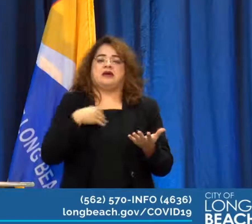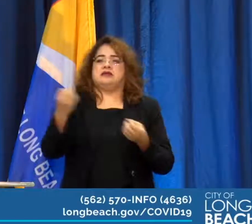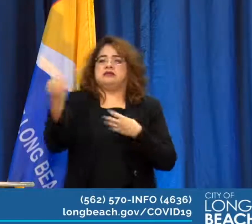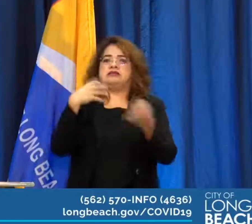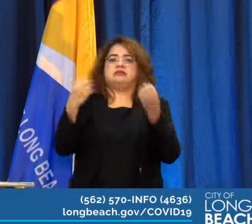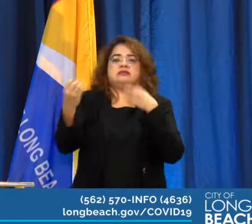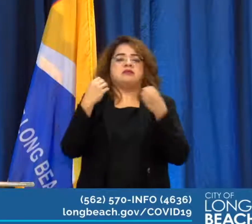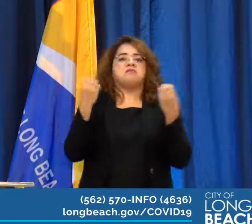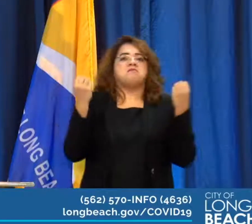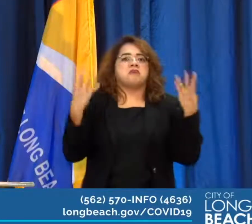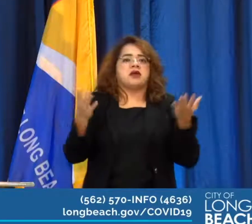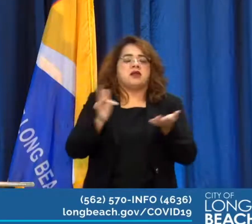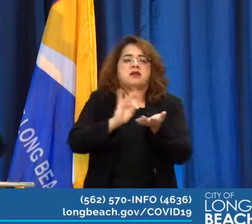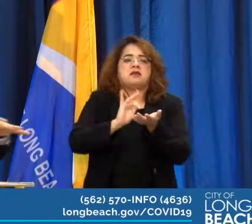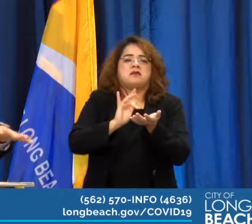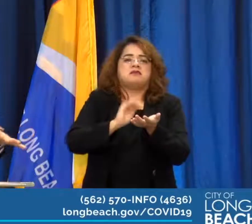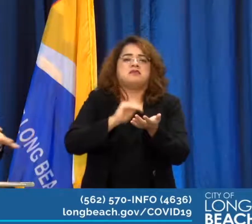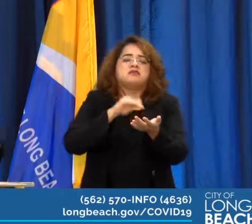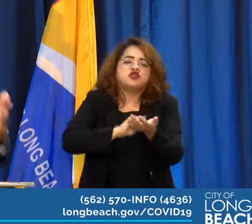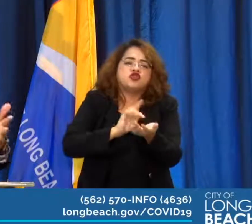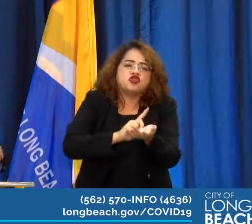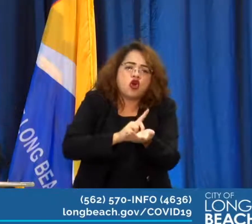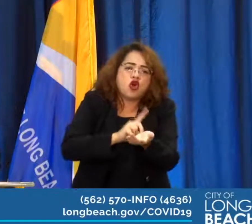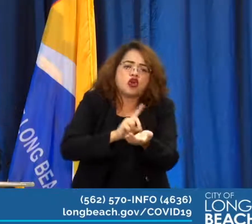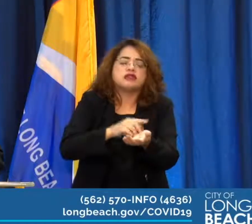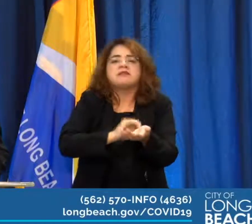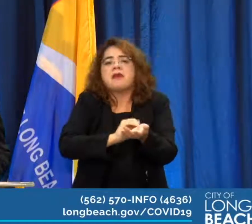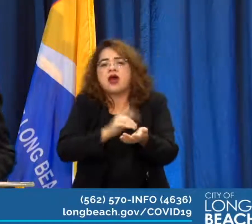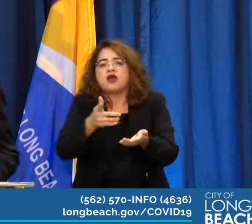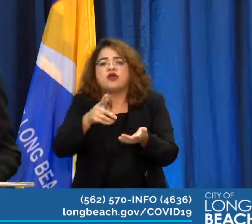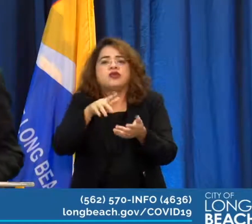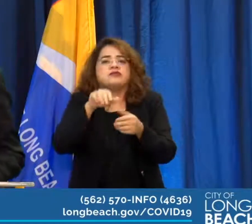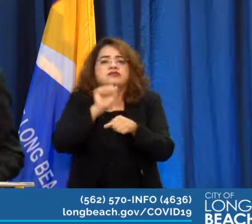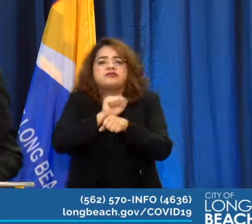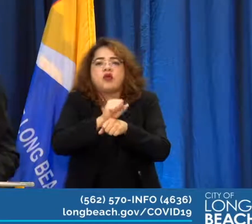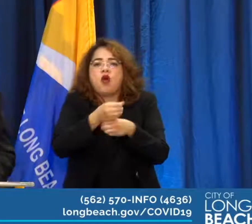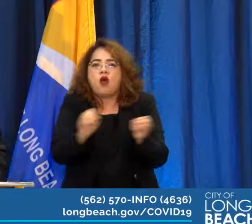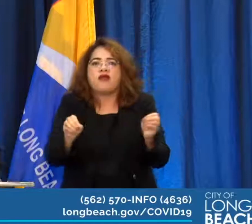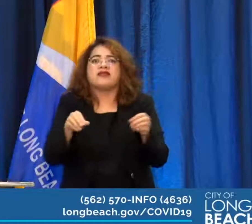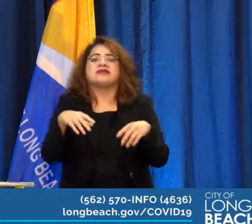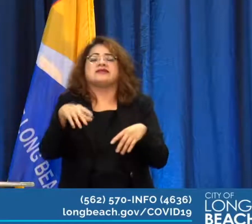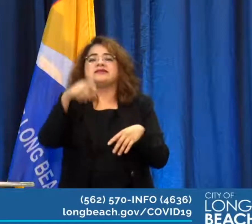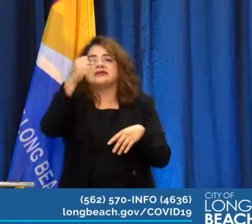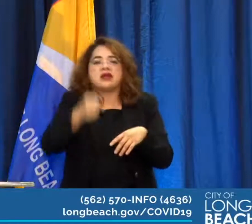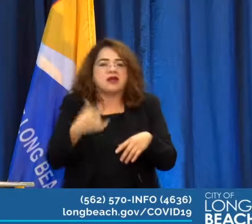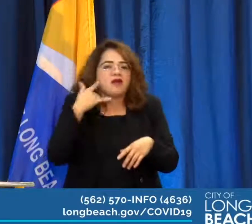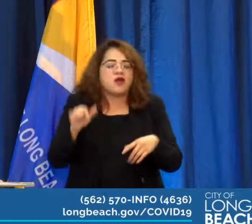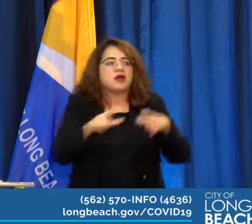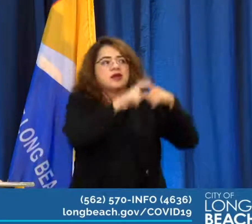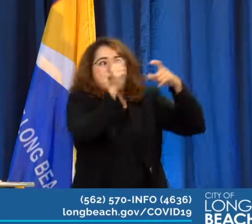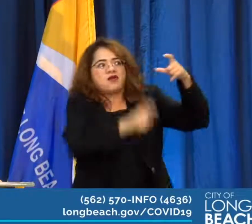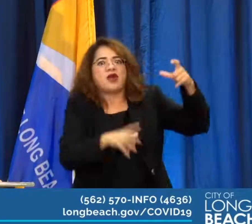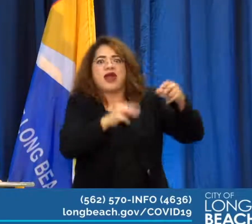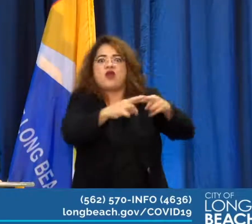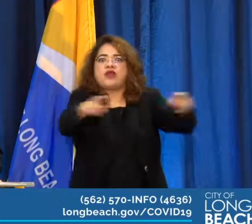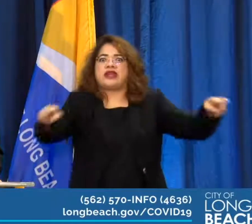medical personnel, but from regional and of course statewide personnel as well. It's important